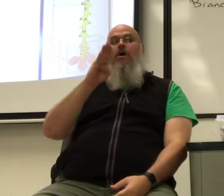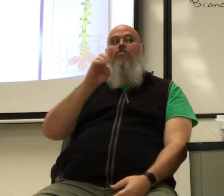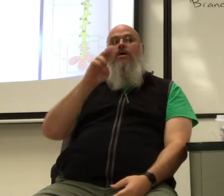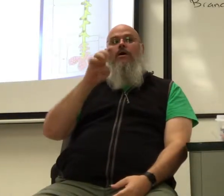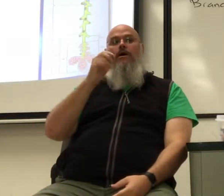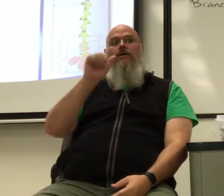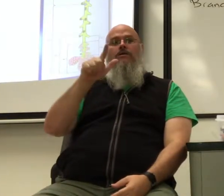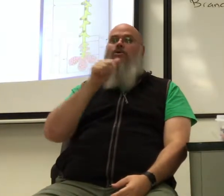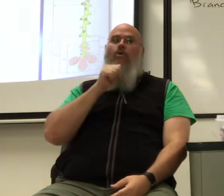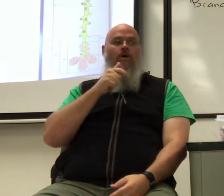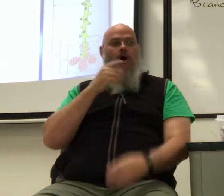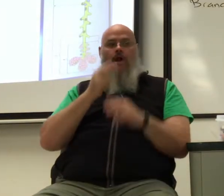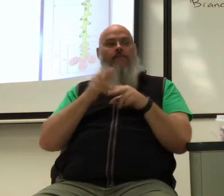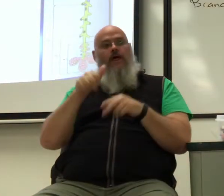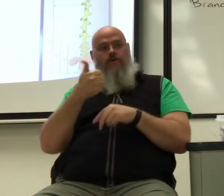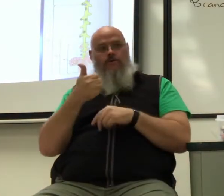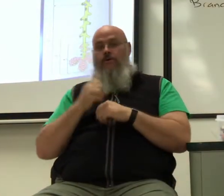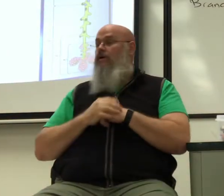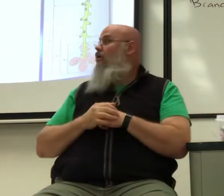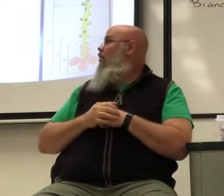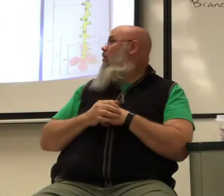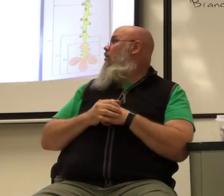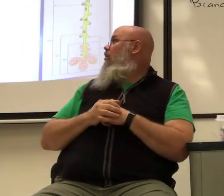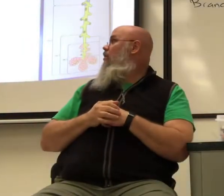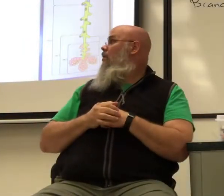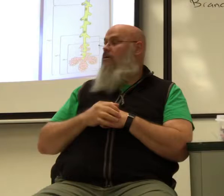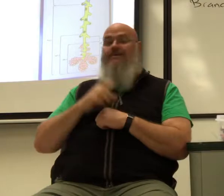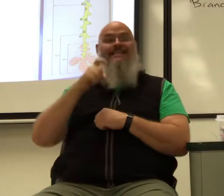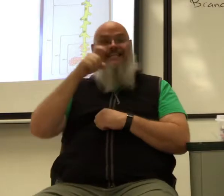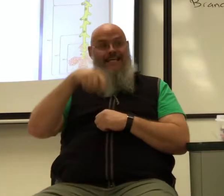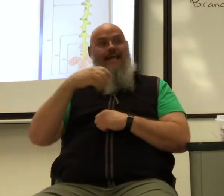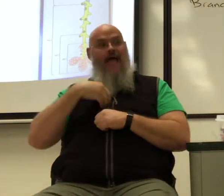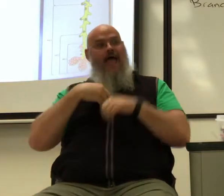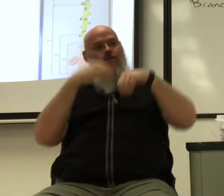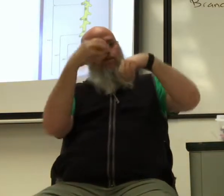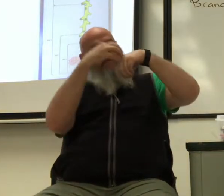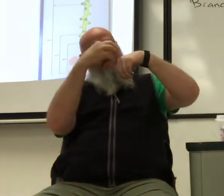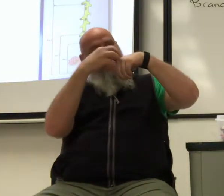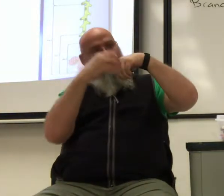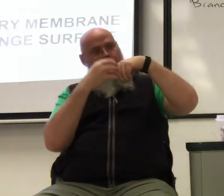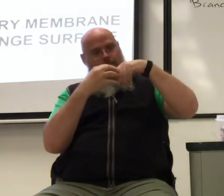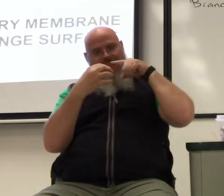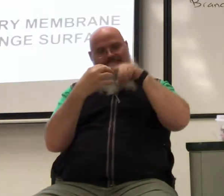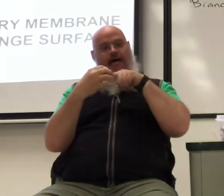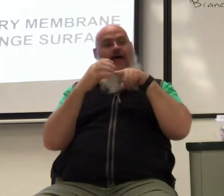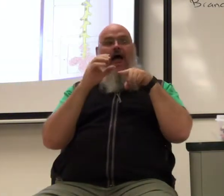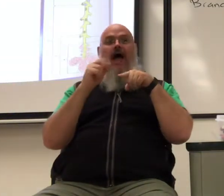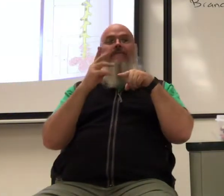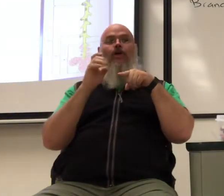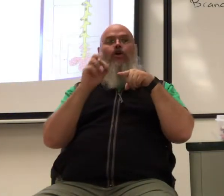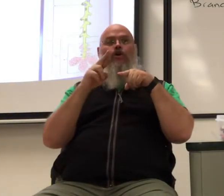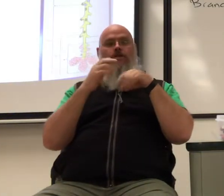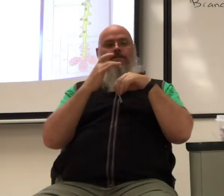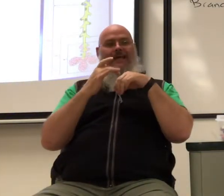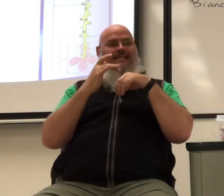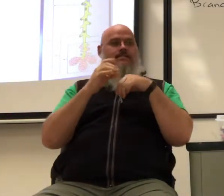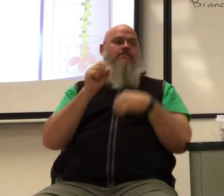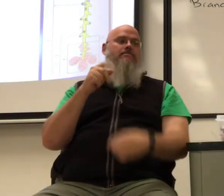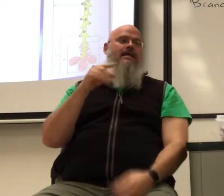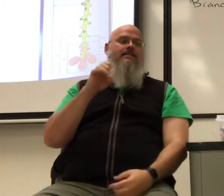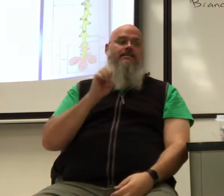it's got to have the alveolar spaces on it. And this is the model that has that